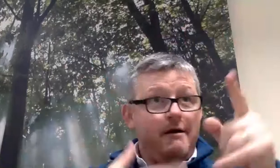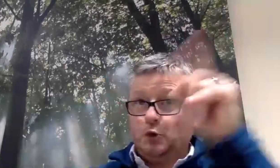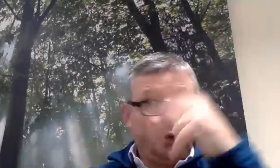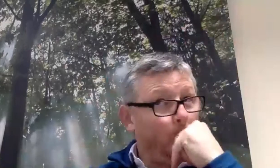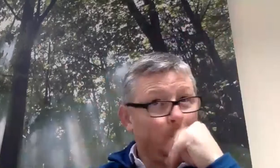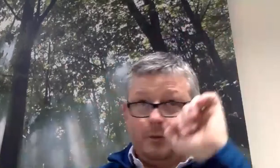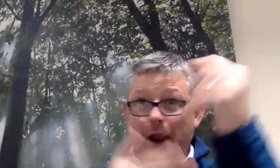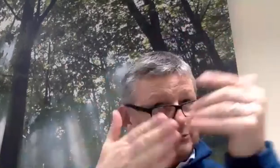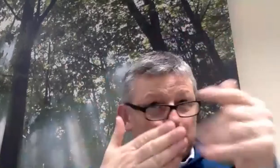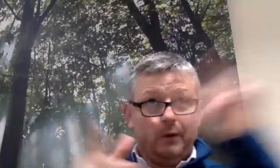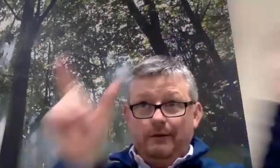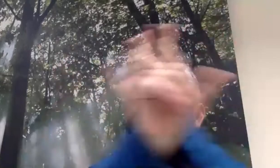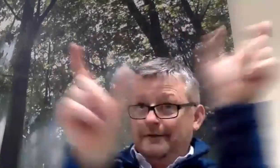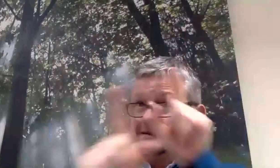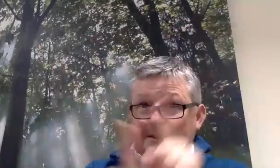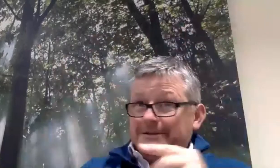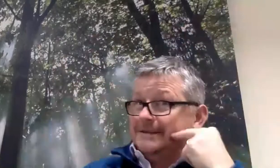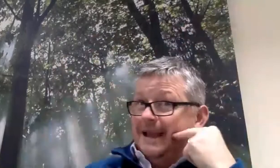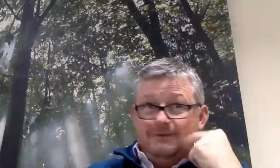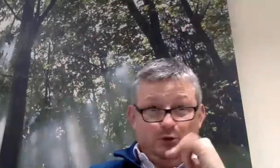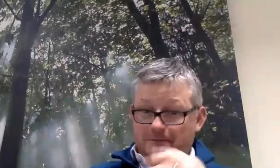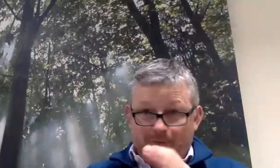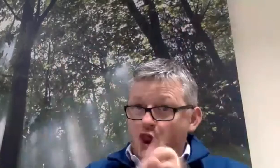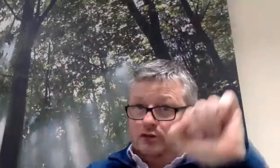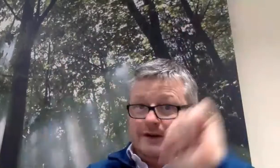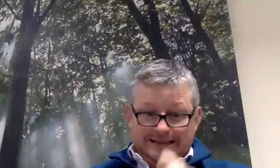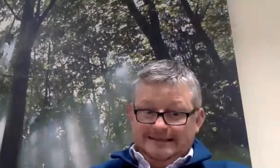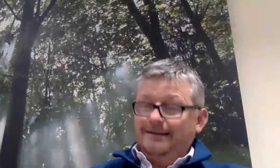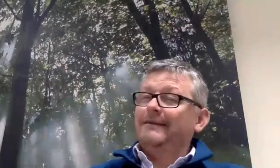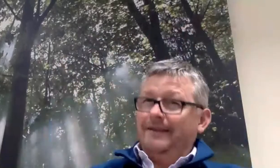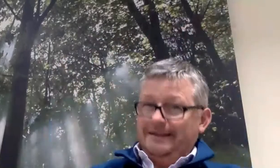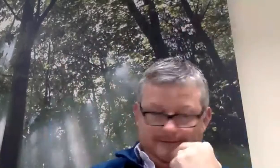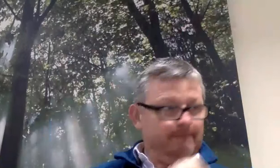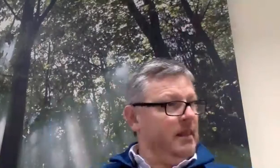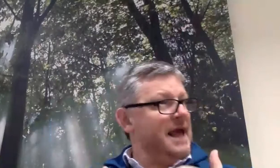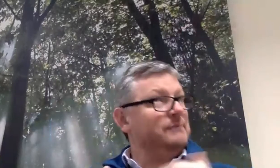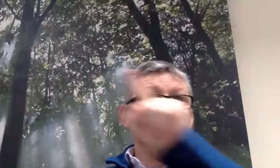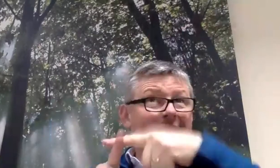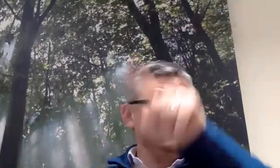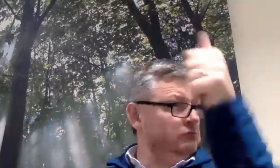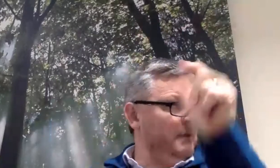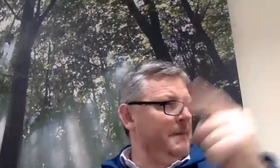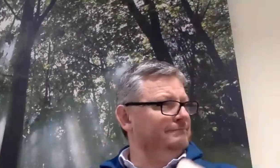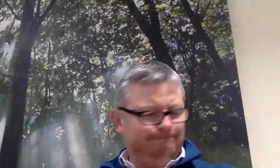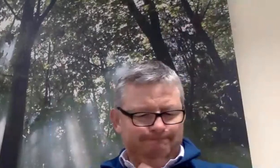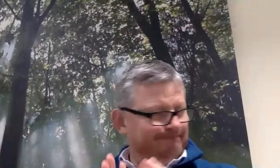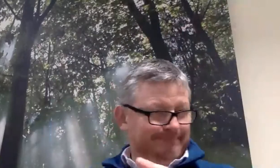operates in the same way that programs that are translated into other languages, except